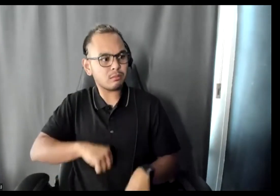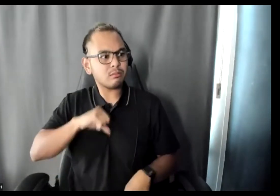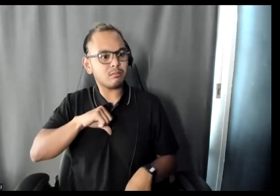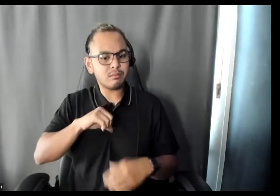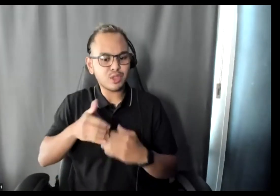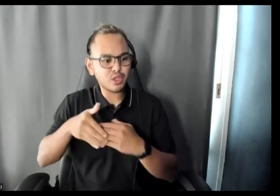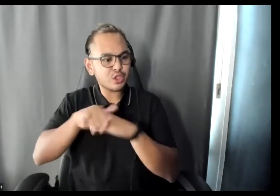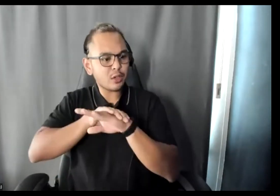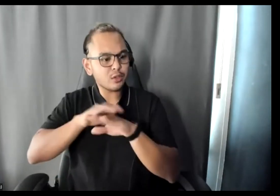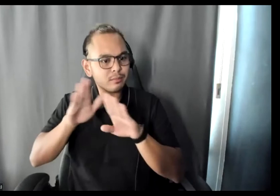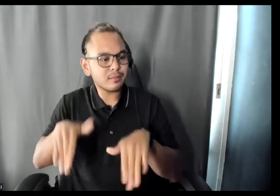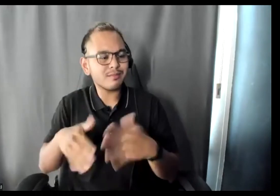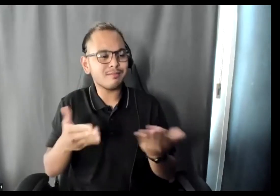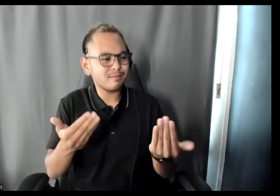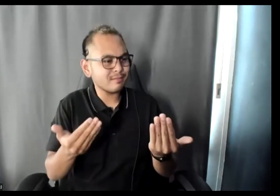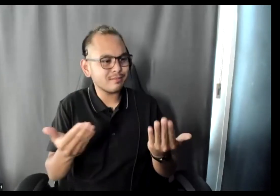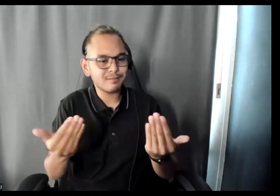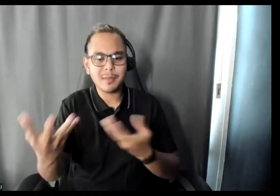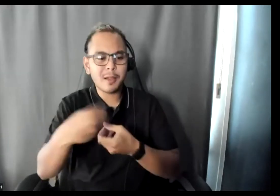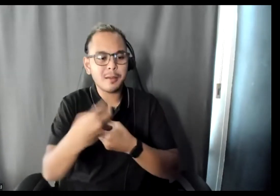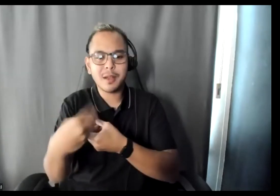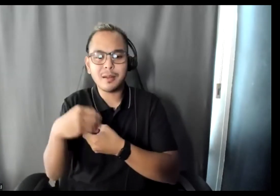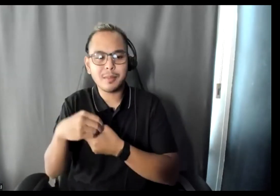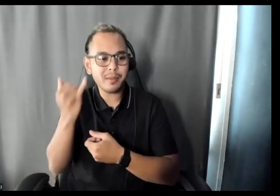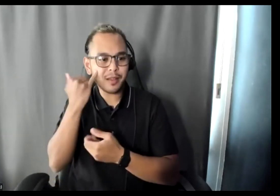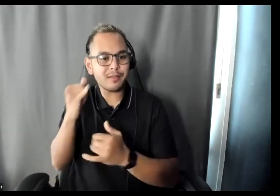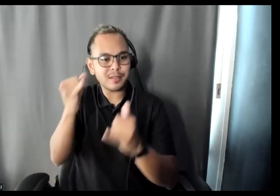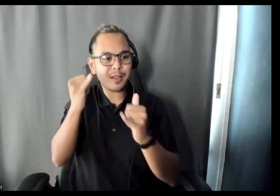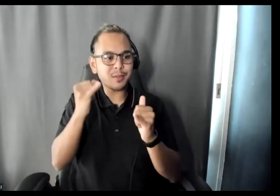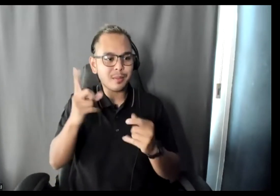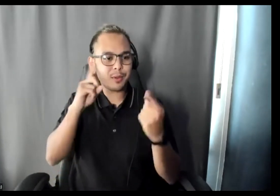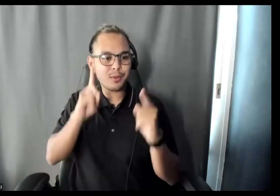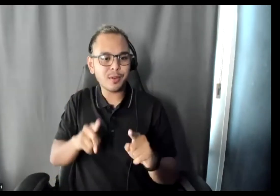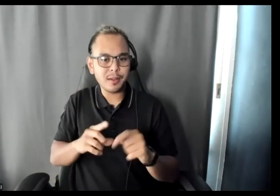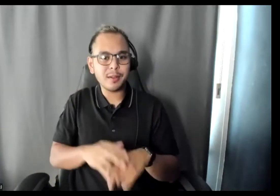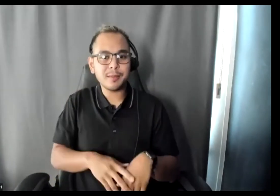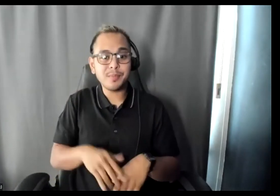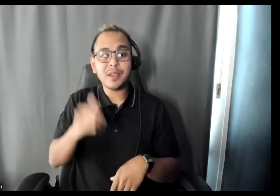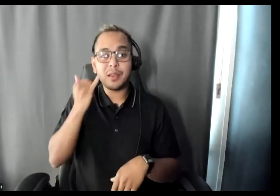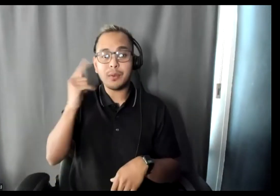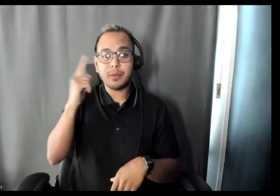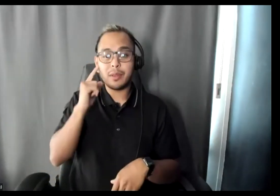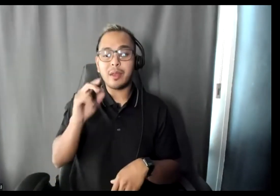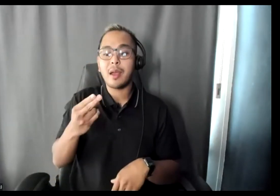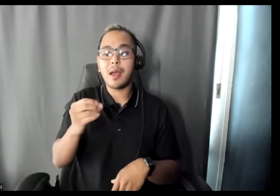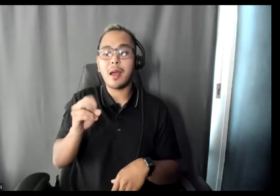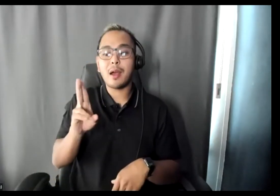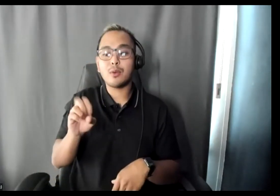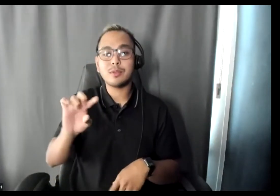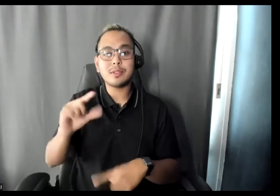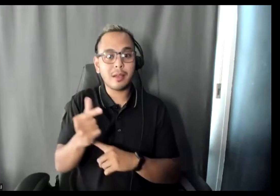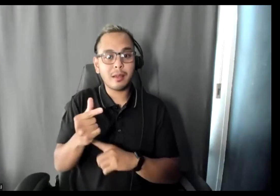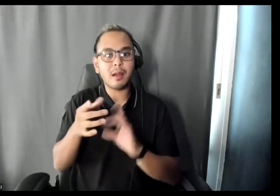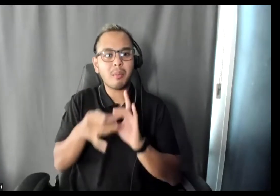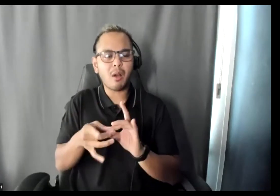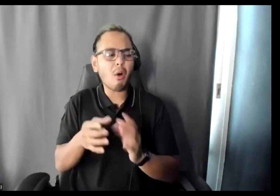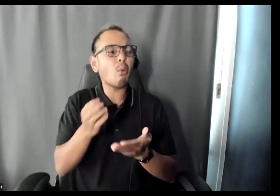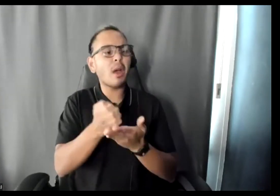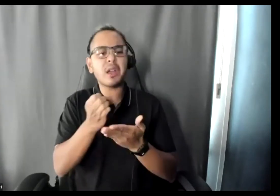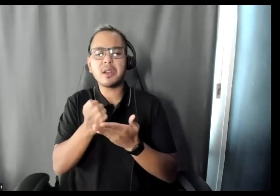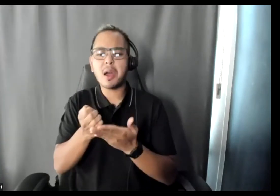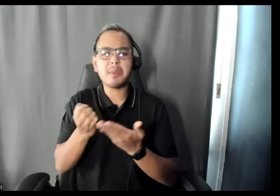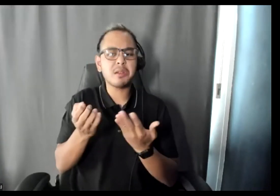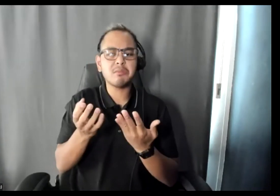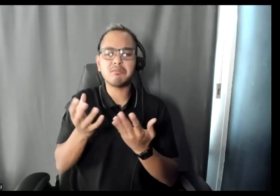in. We got a role for you. We got work for you to do. Come on. If you think that housing is simply about economic recovery and the opportunities